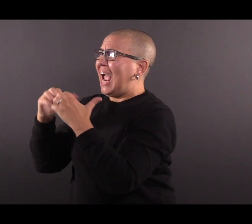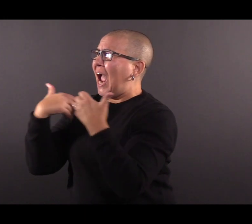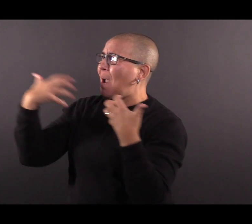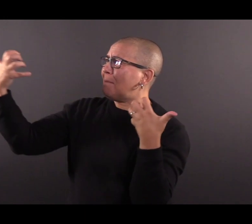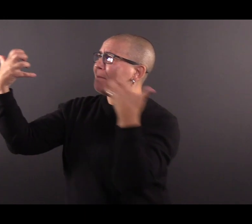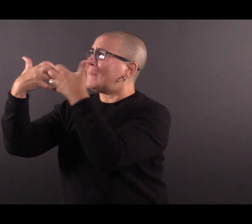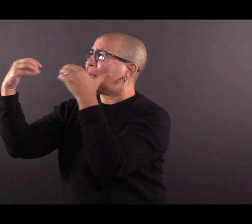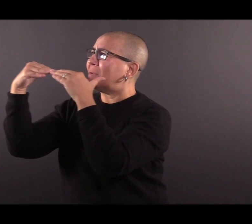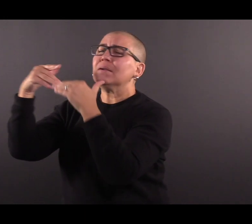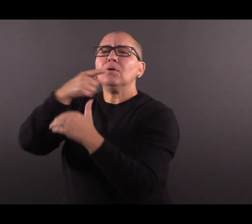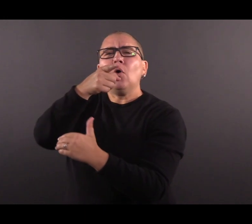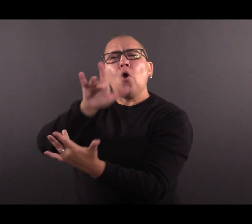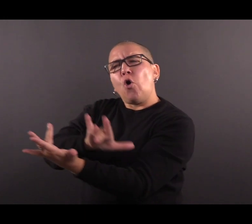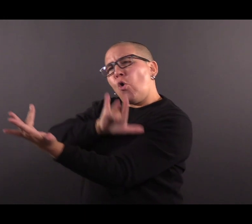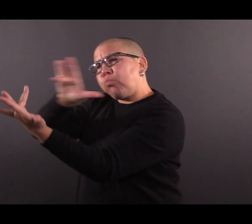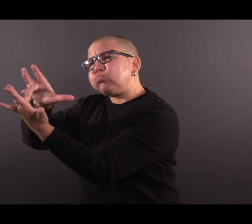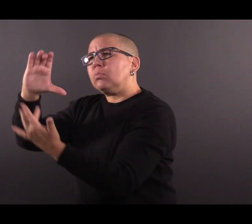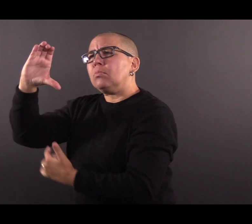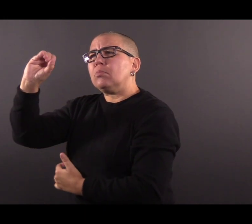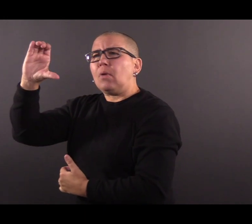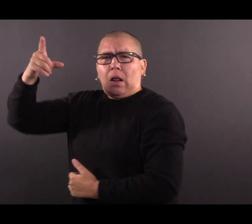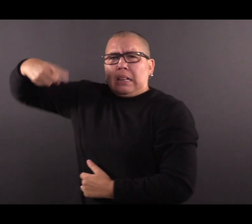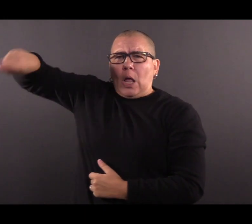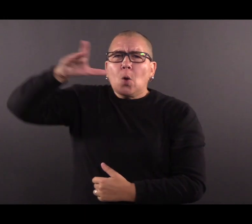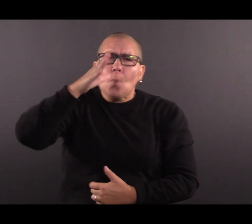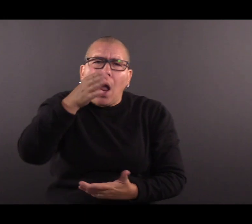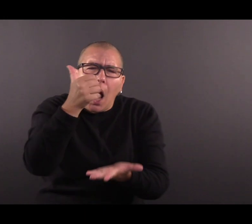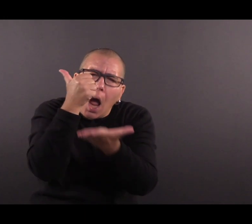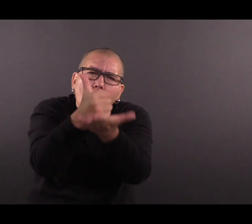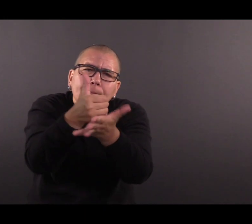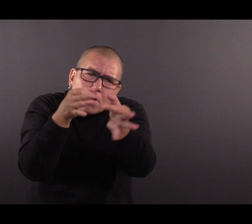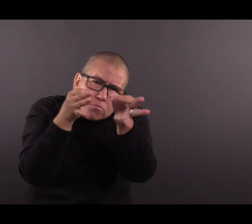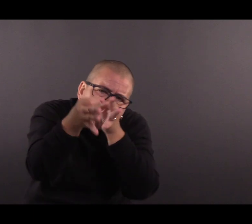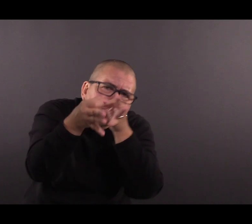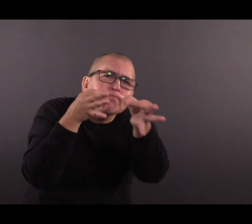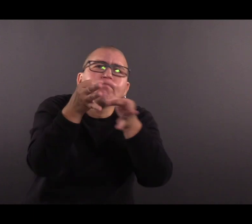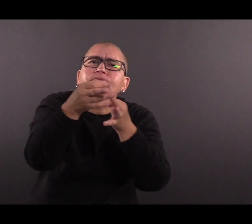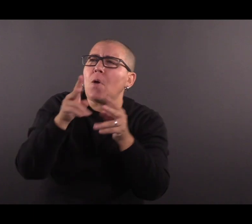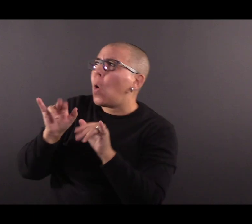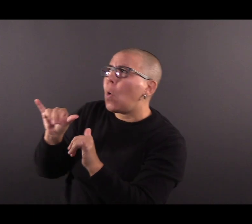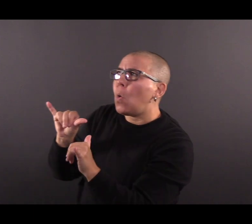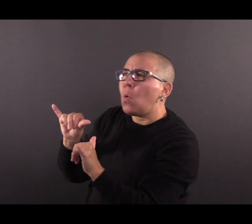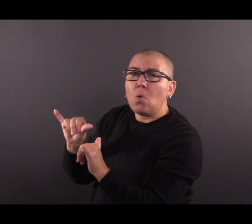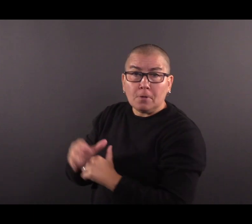support, and there might be a financial cost, but we'll do our best to help.